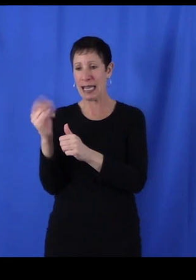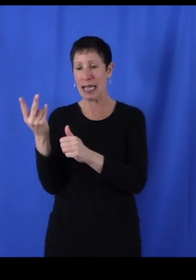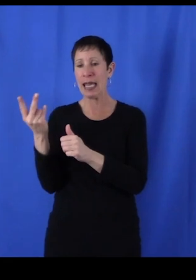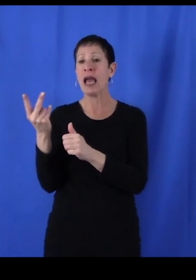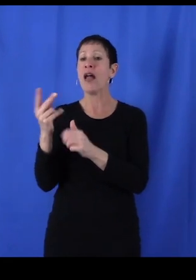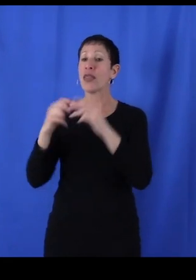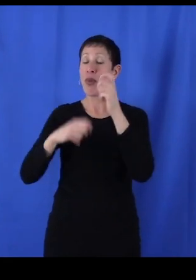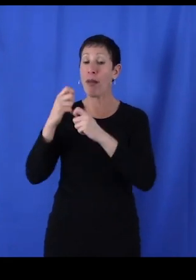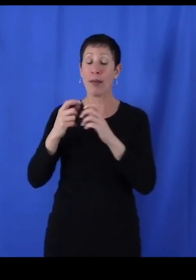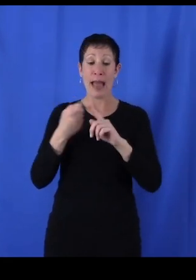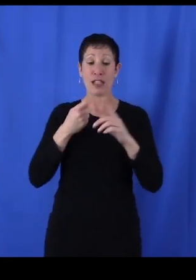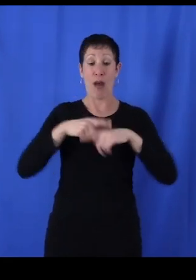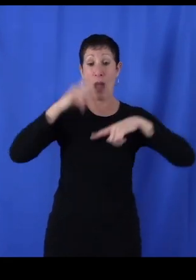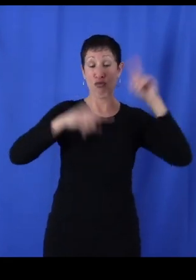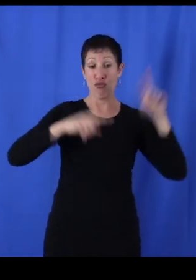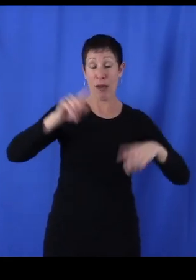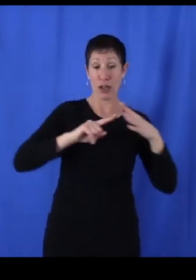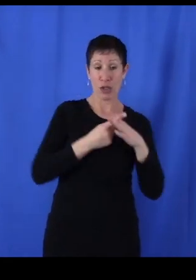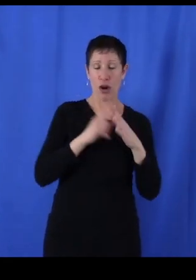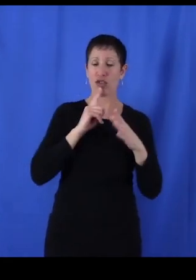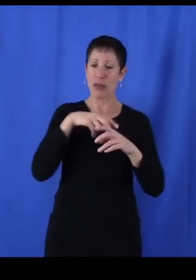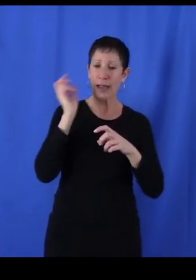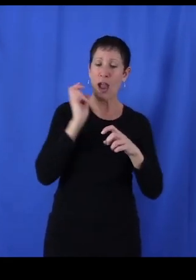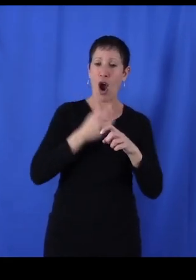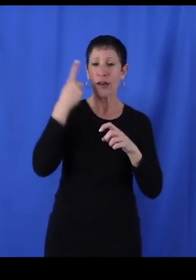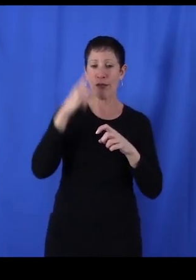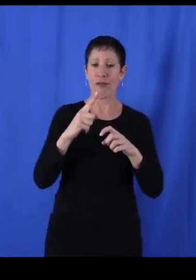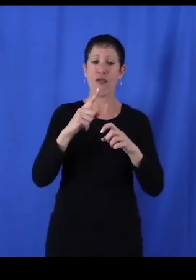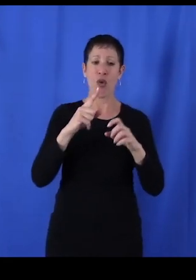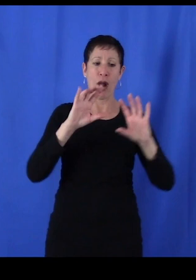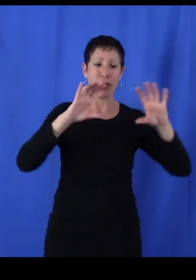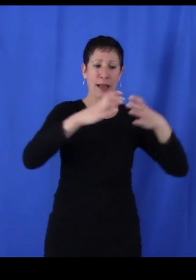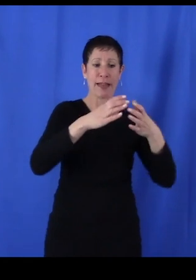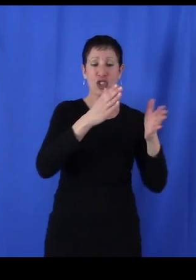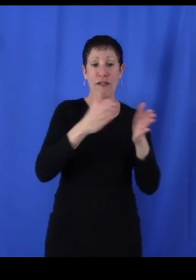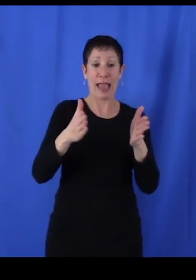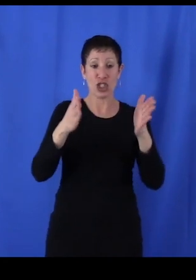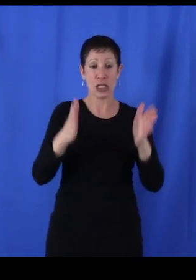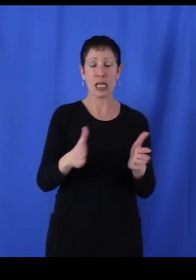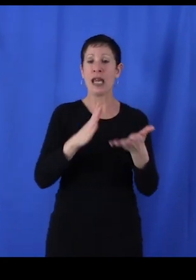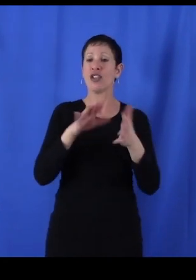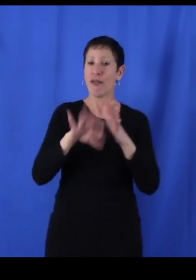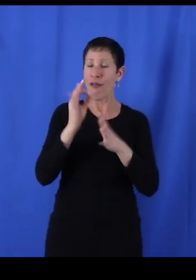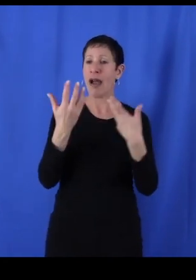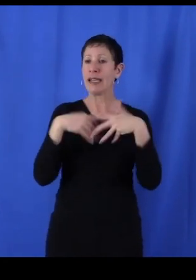random start, it's really hard for the collection of agents to find integrated patterns.